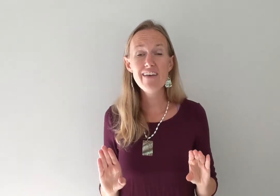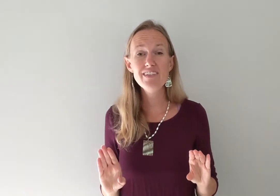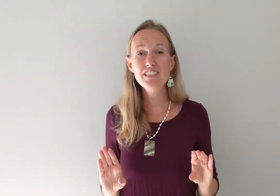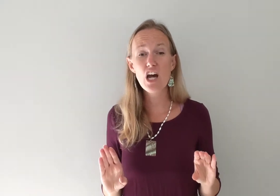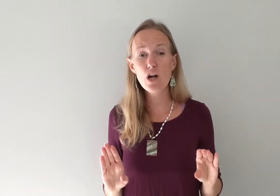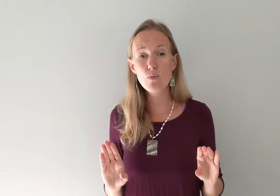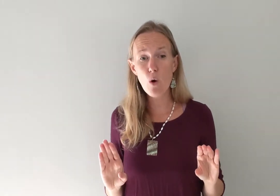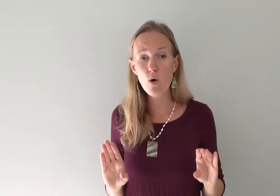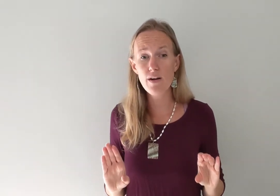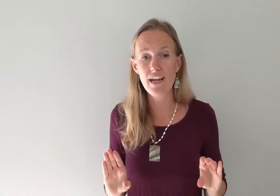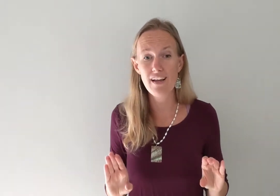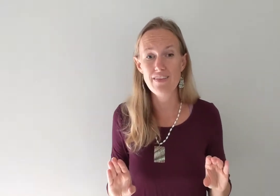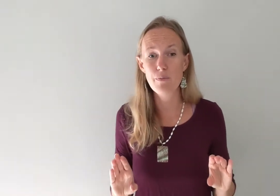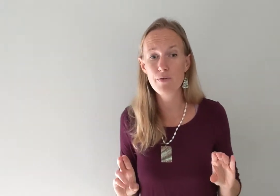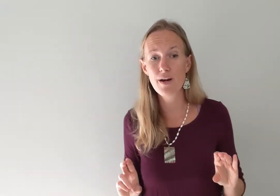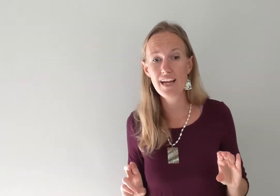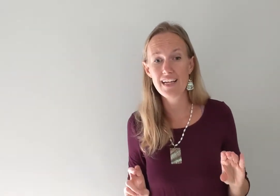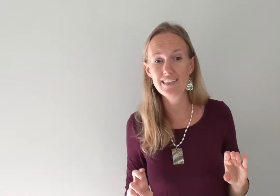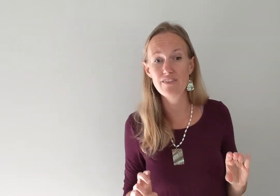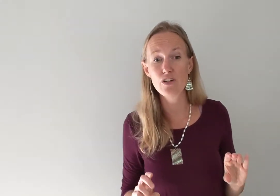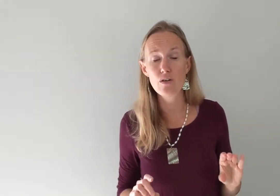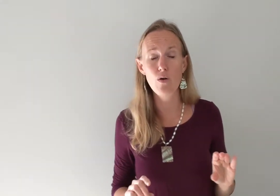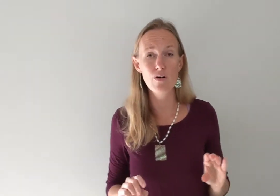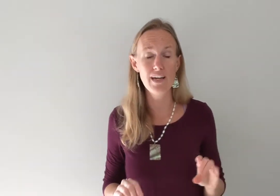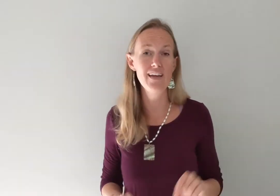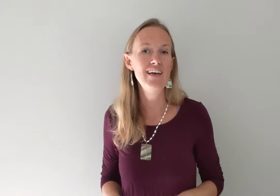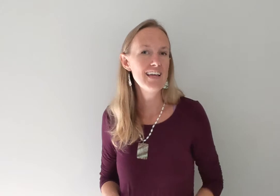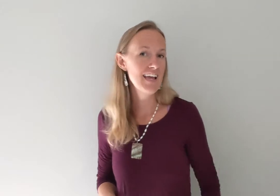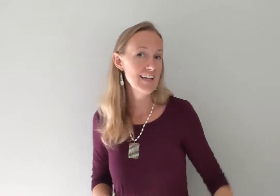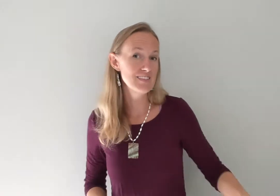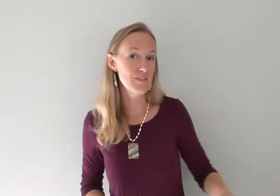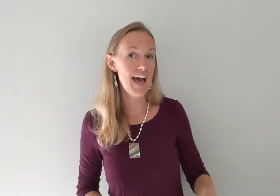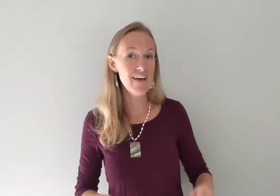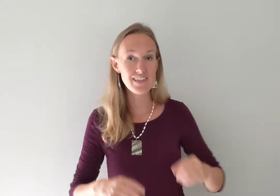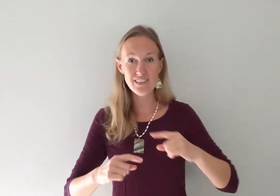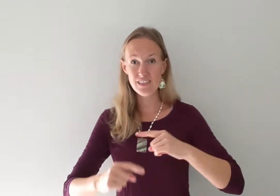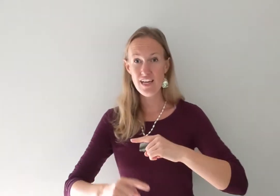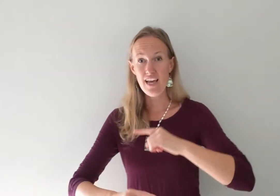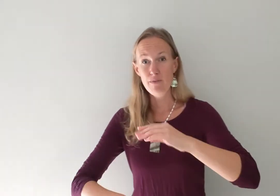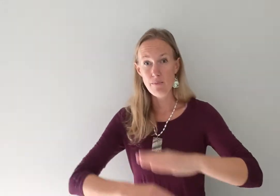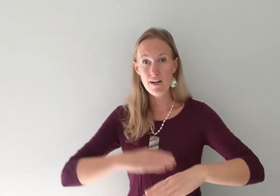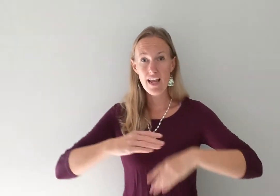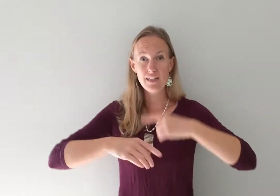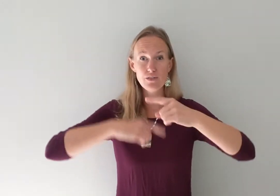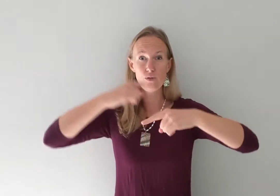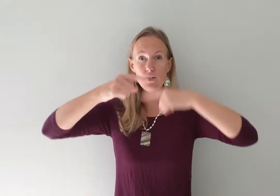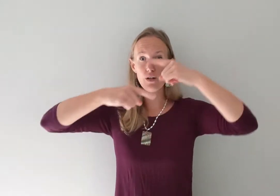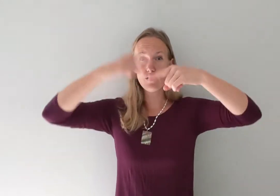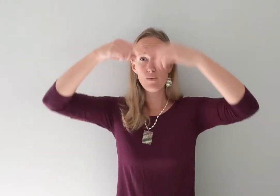heavens are roaring the praise of your glory. Okay, so the heavens, remember, hands rolling over